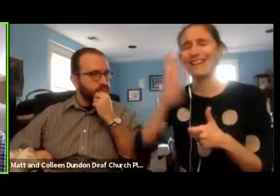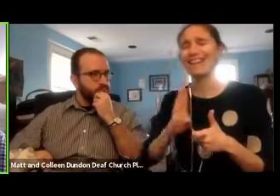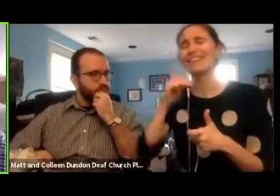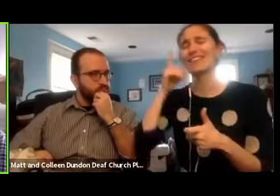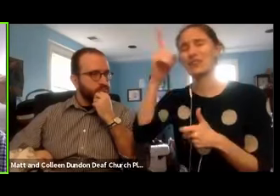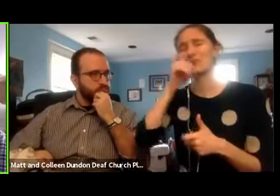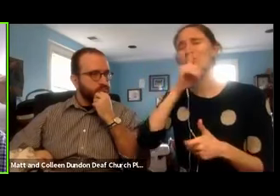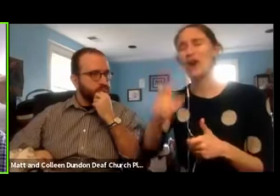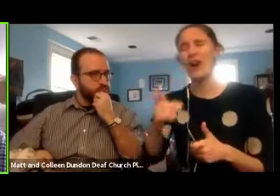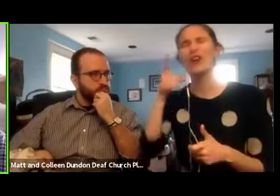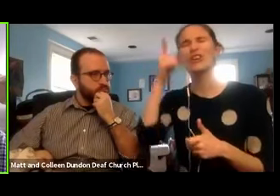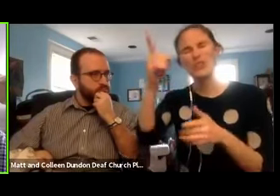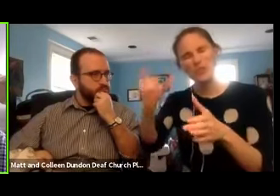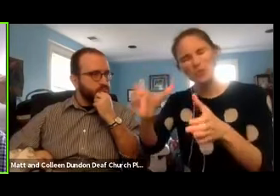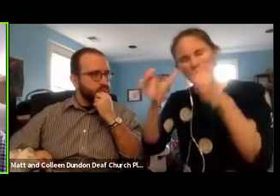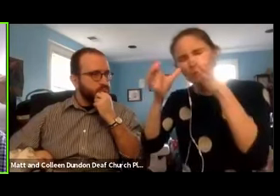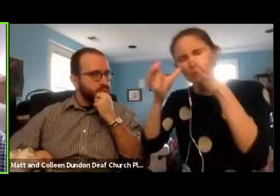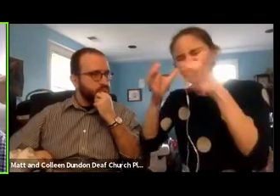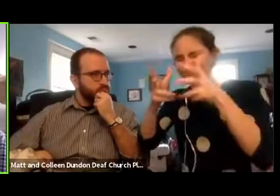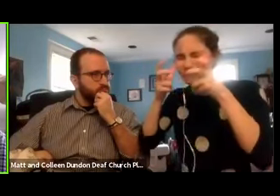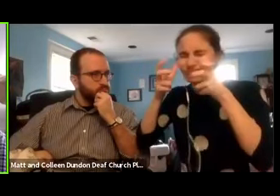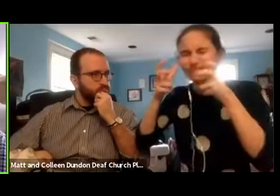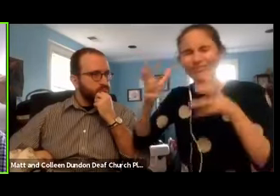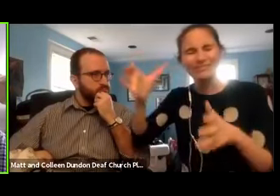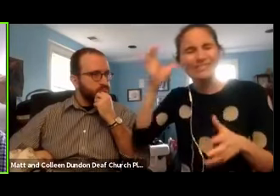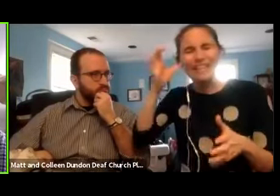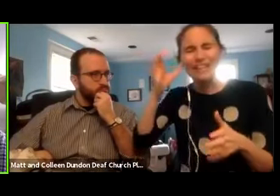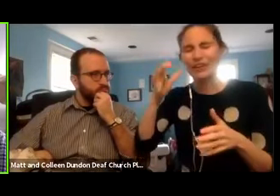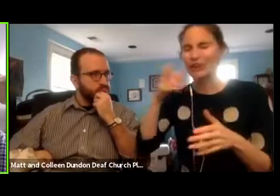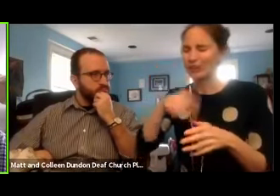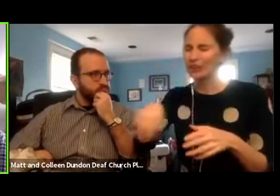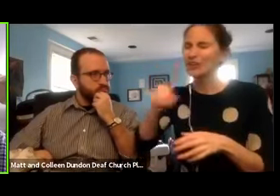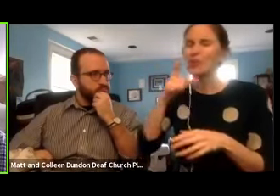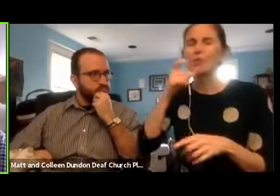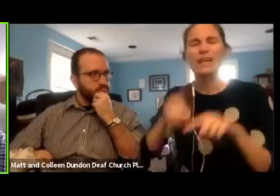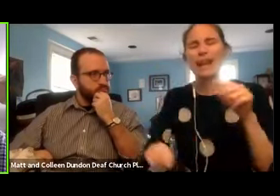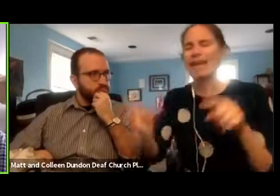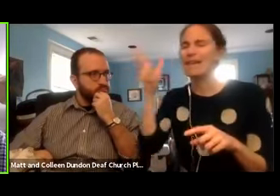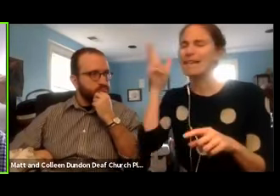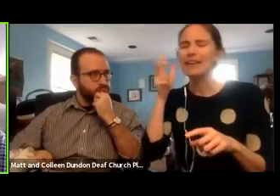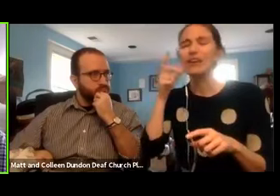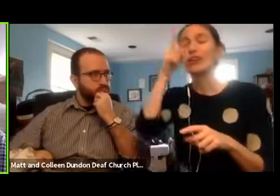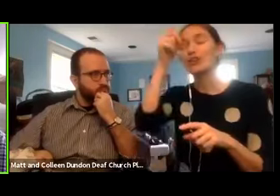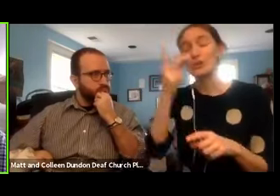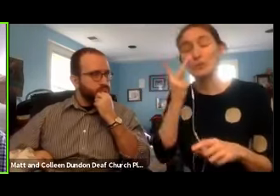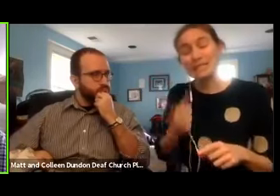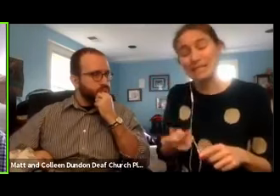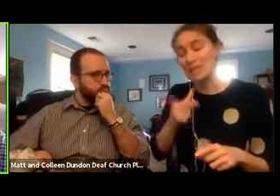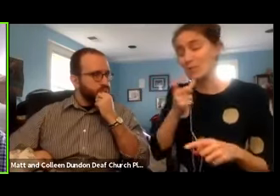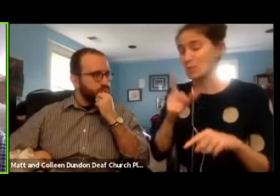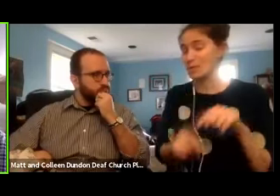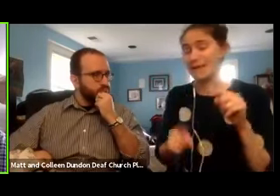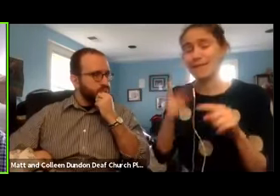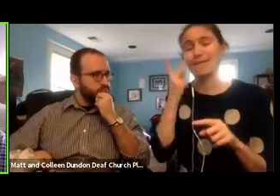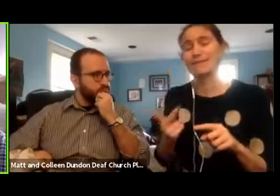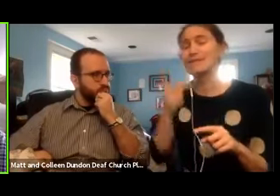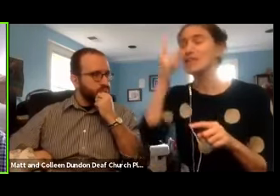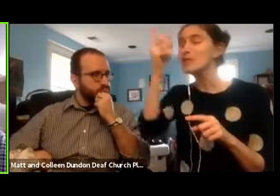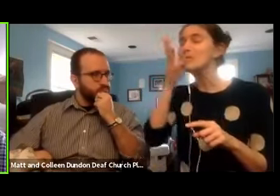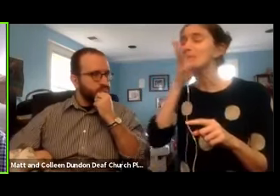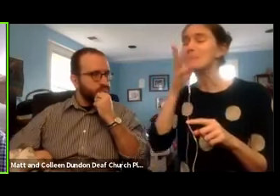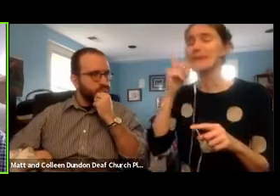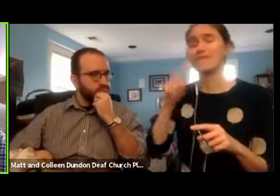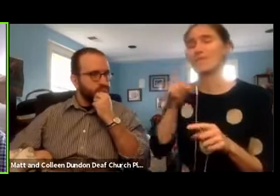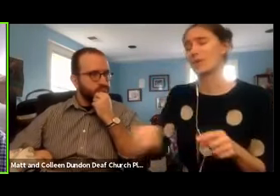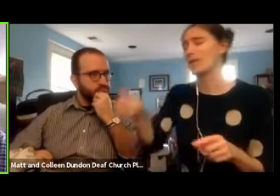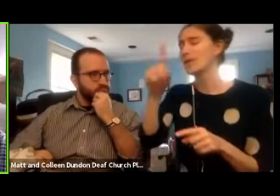hear. You see those who cannot see. You speak for those who cannot speak. You are our